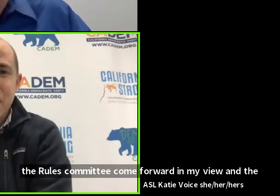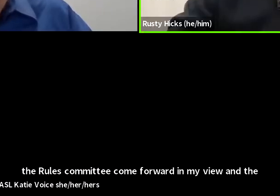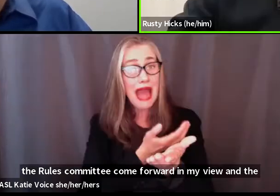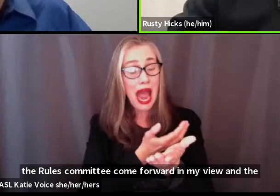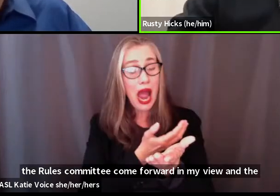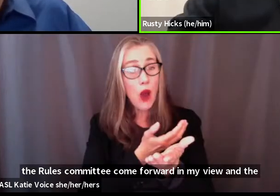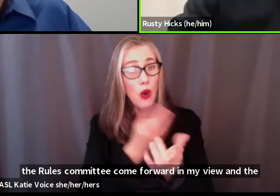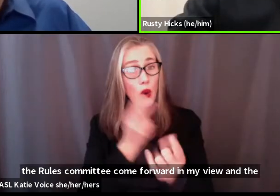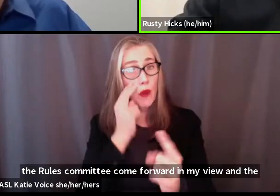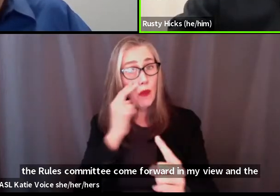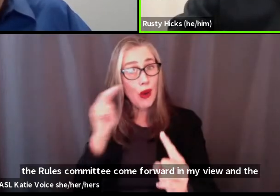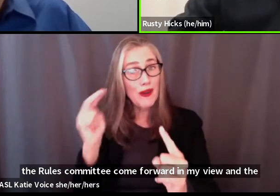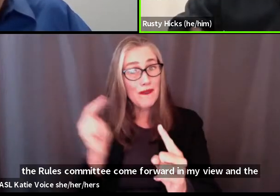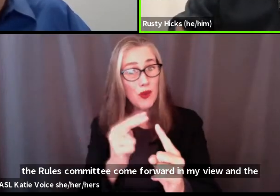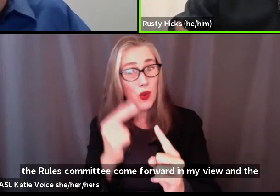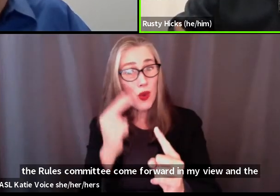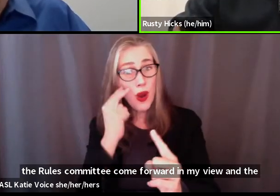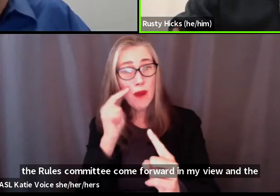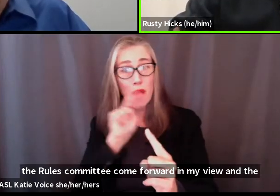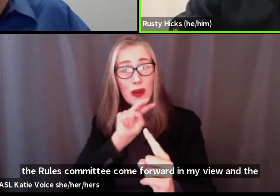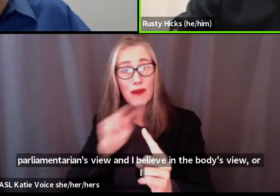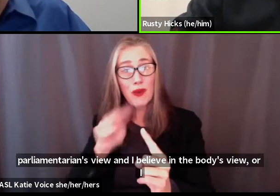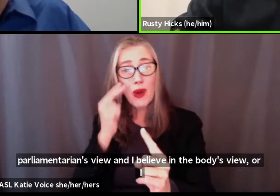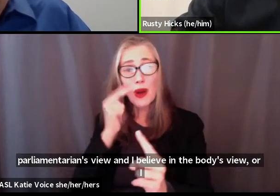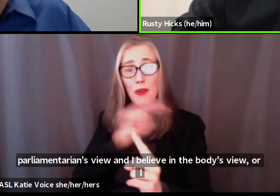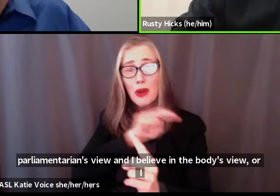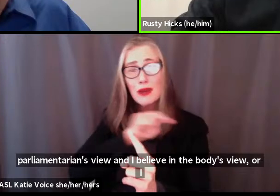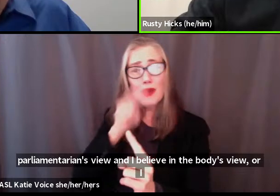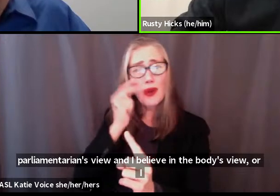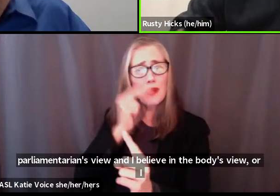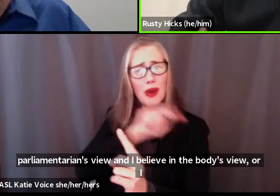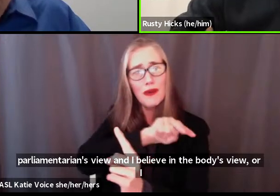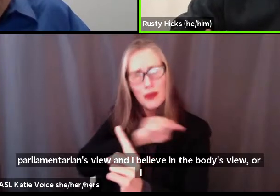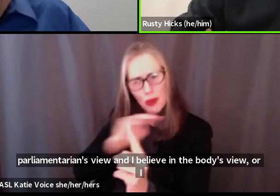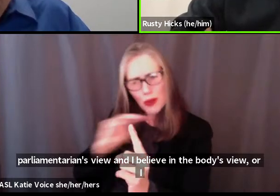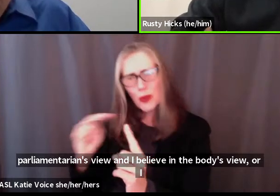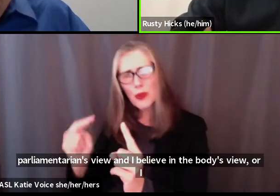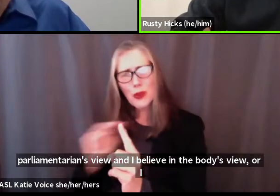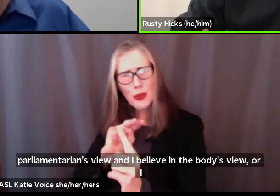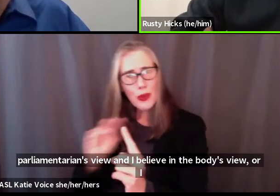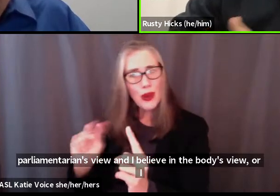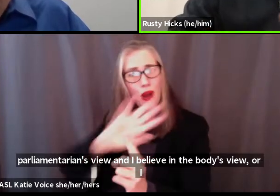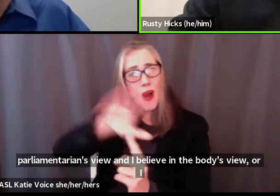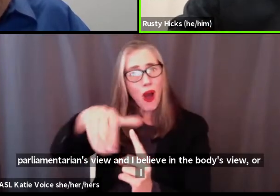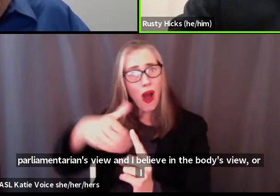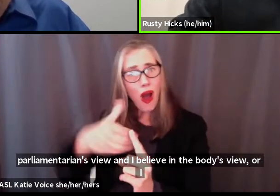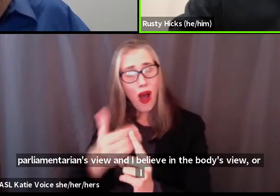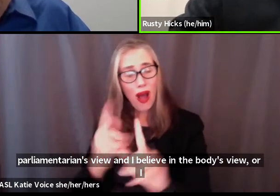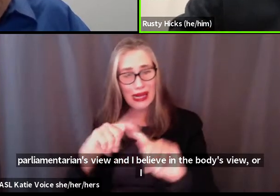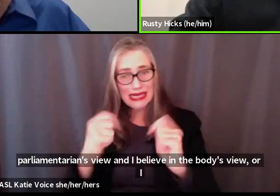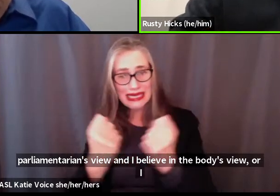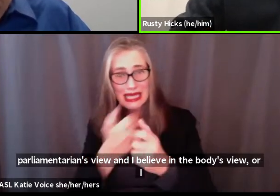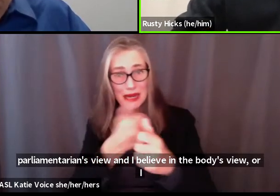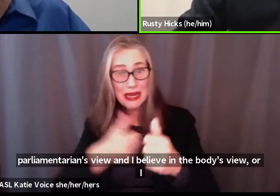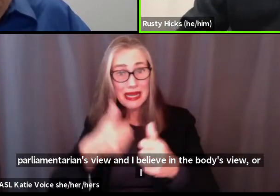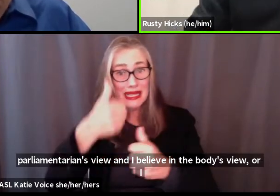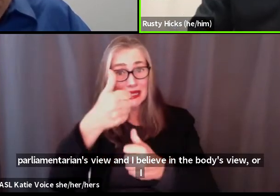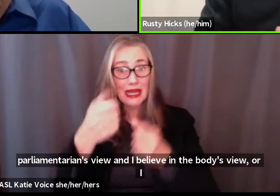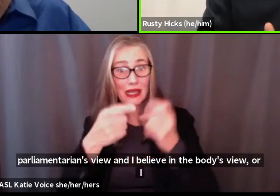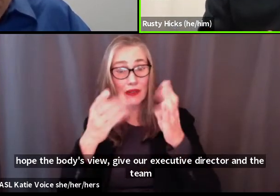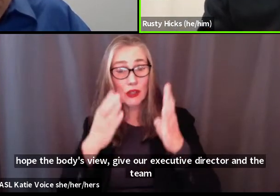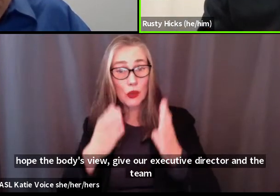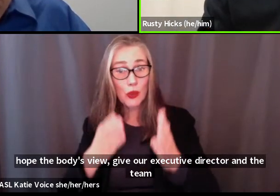view, give our executive director and the team the opportunity